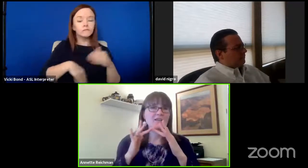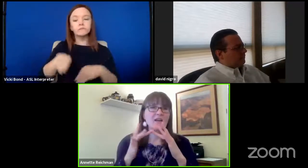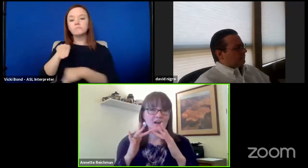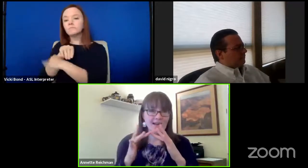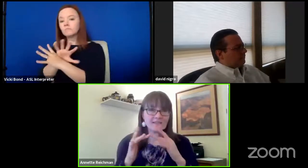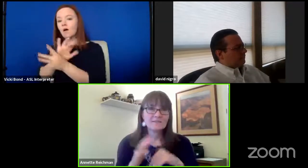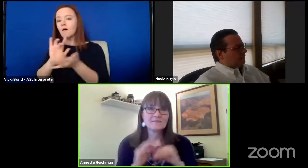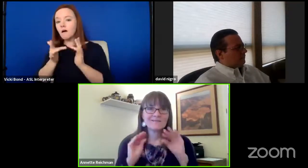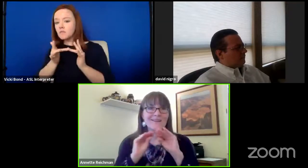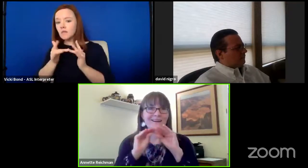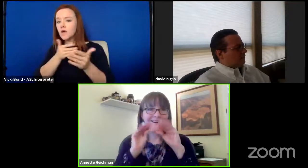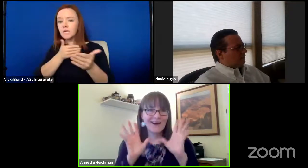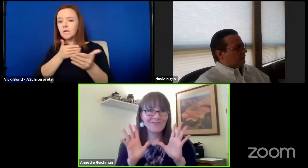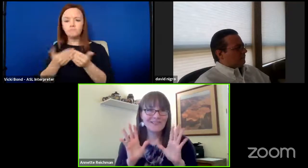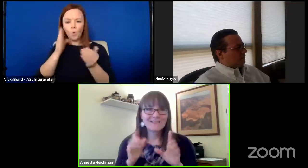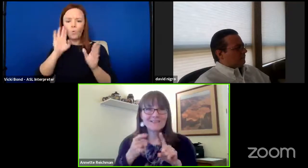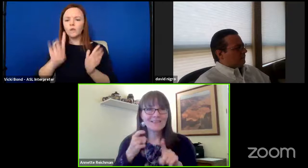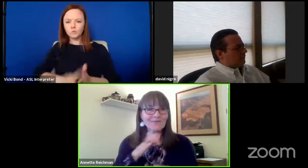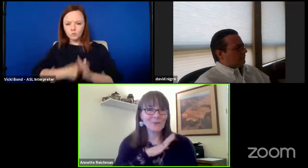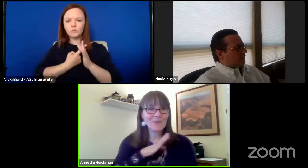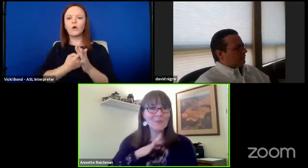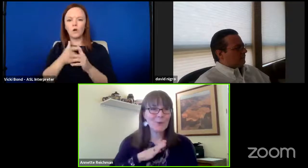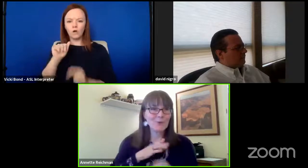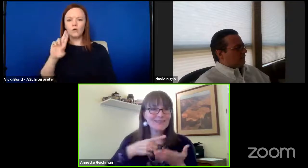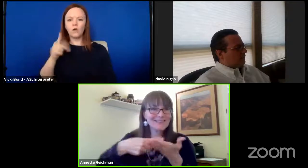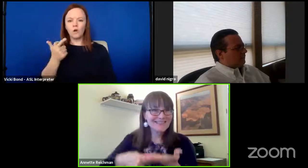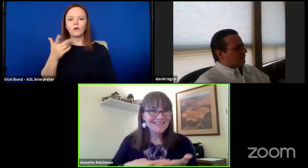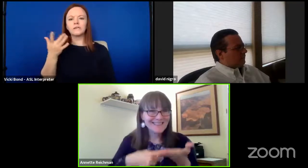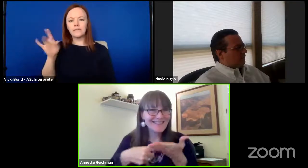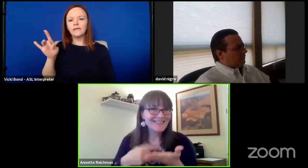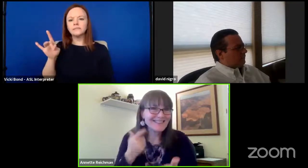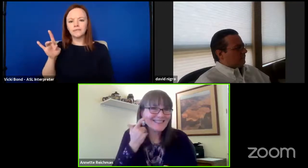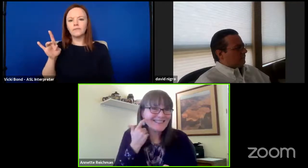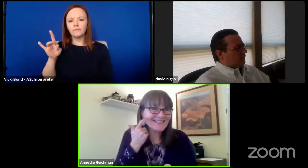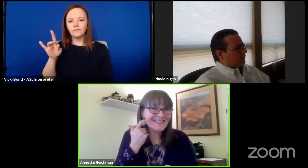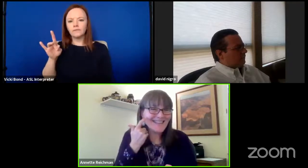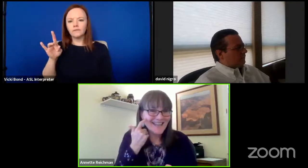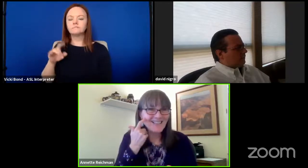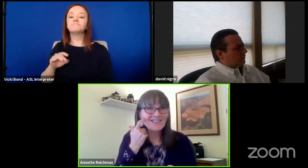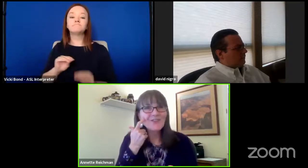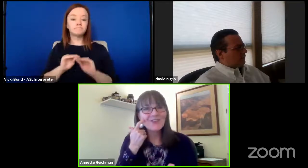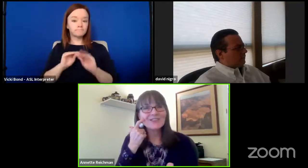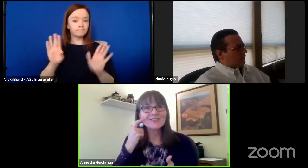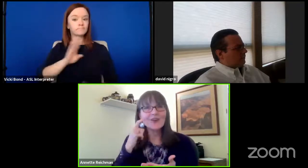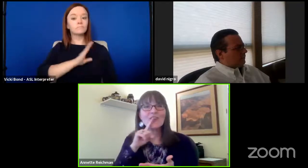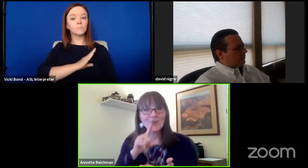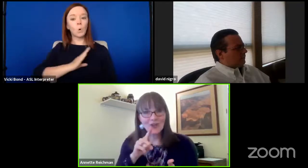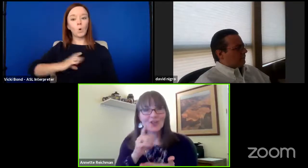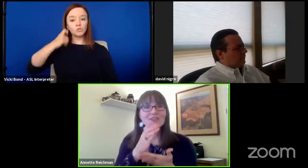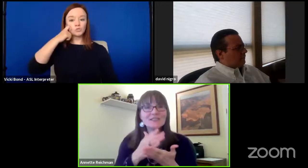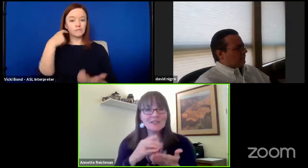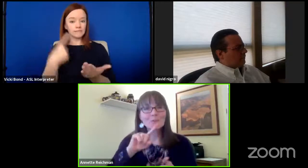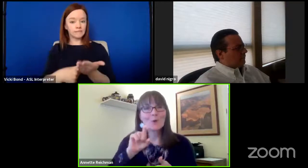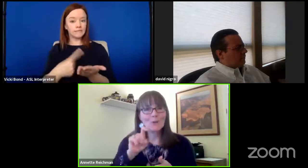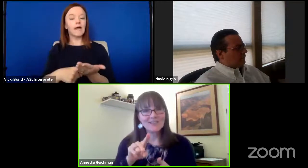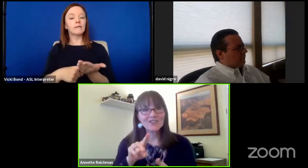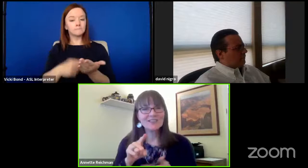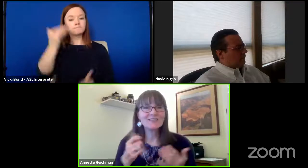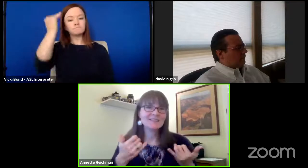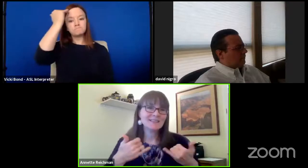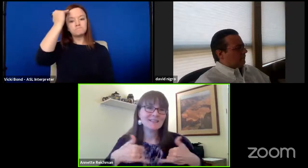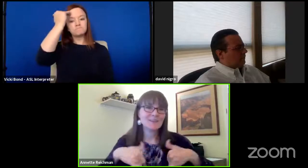or online. Obviously, from the board's discussion just now, there are